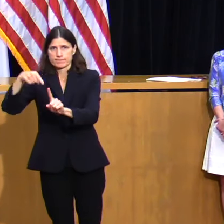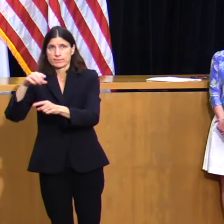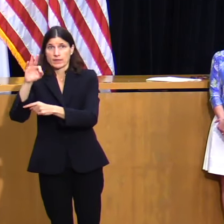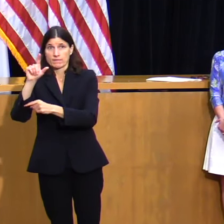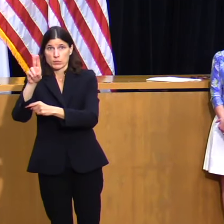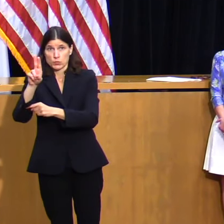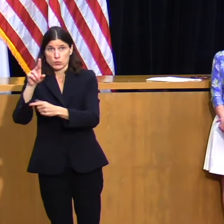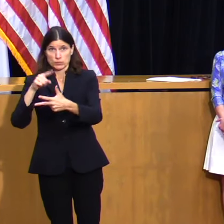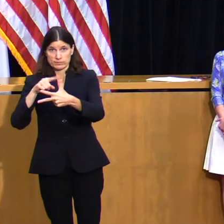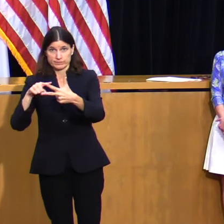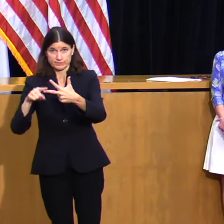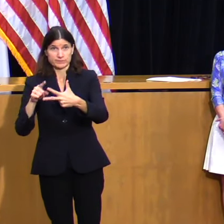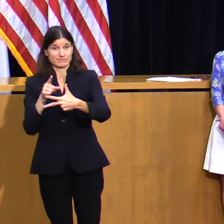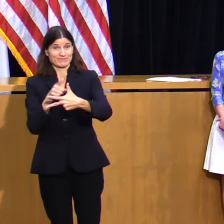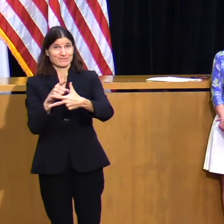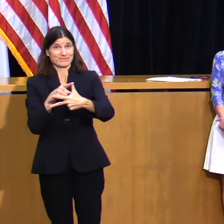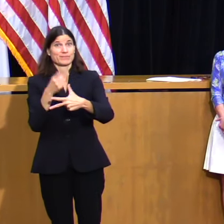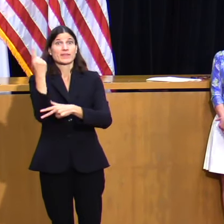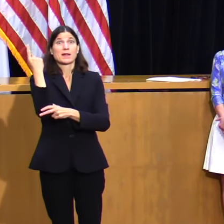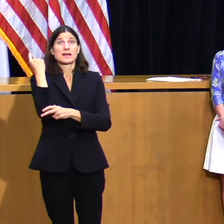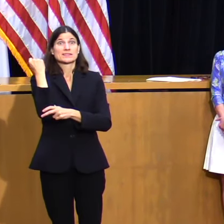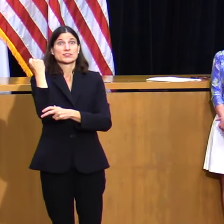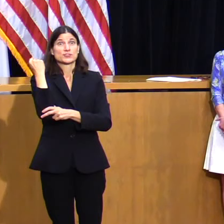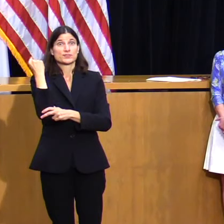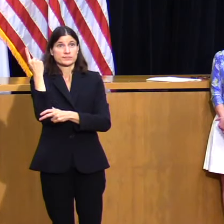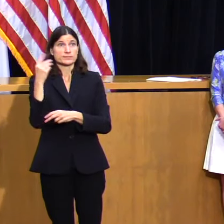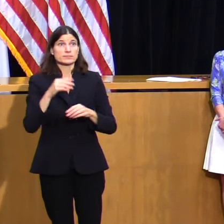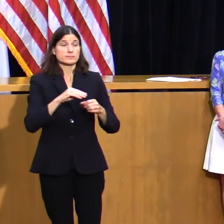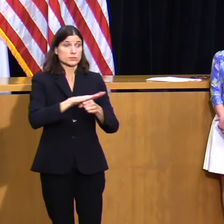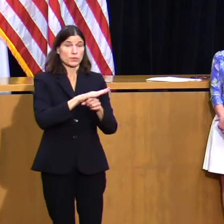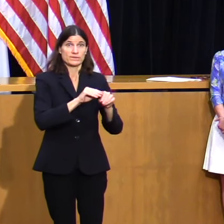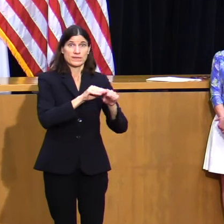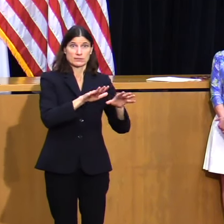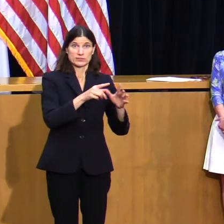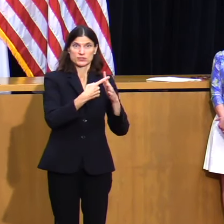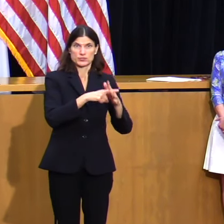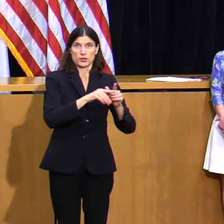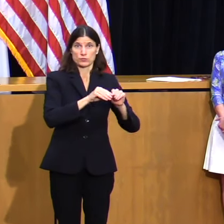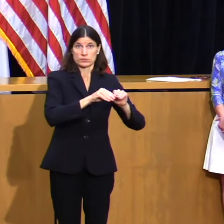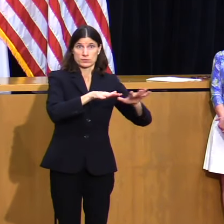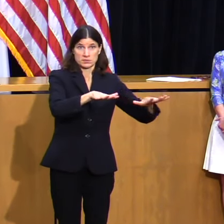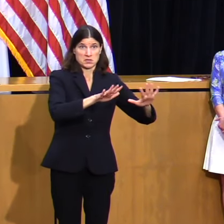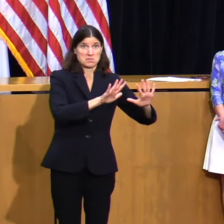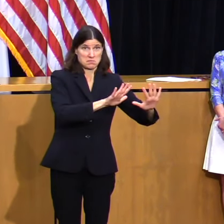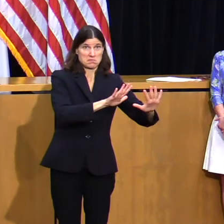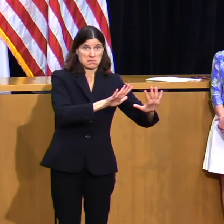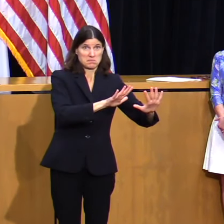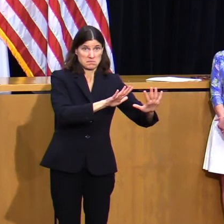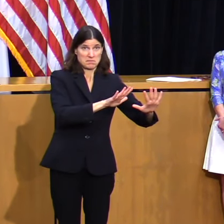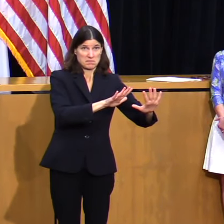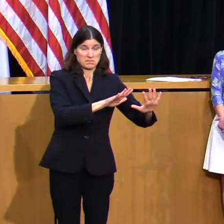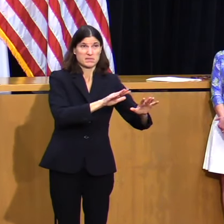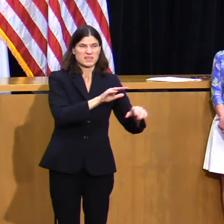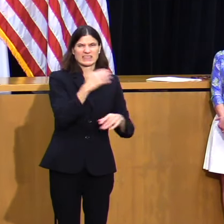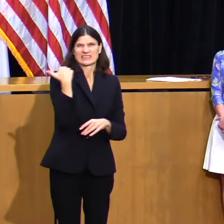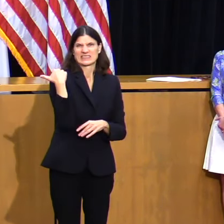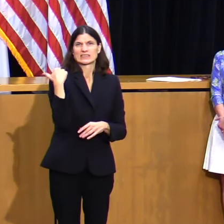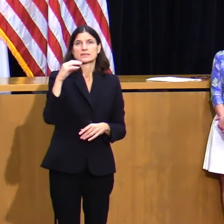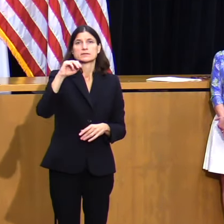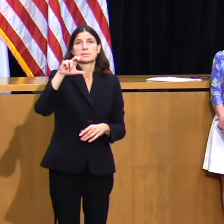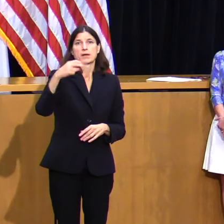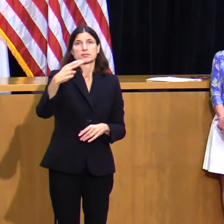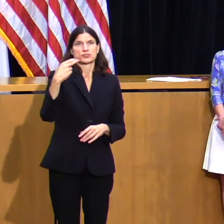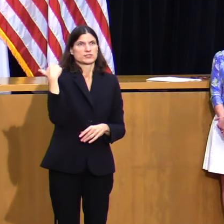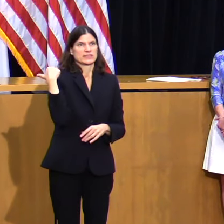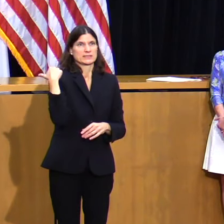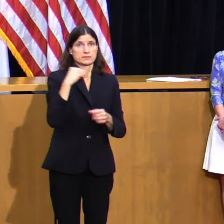when COVID really landed here in a big way, it was basically toward the end of March, the beginning of April, which meant it came